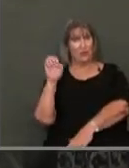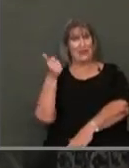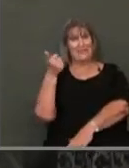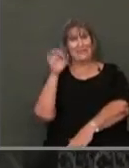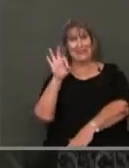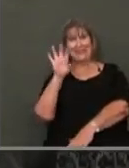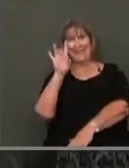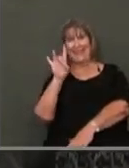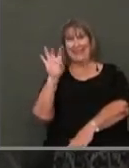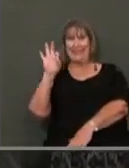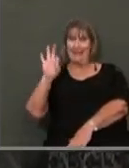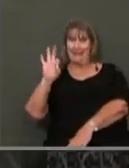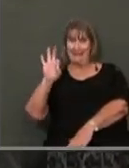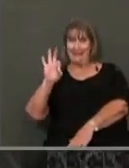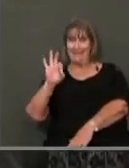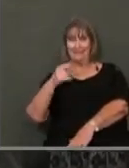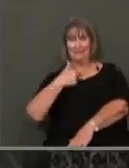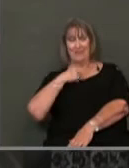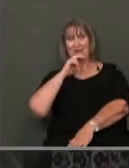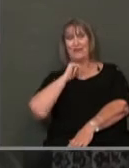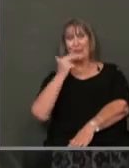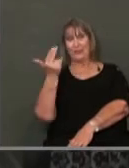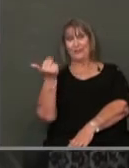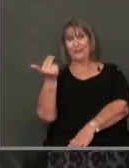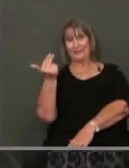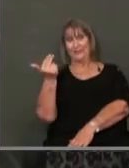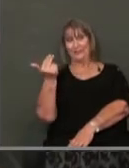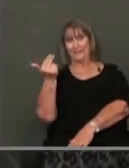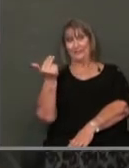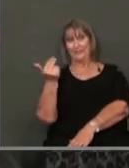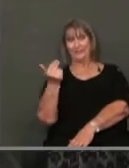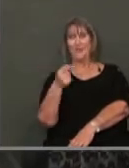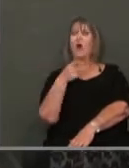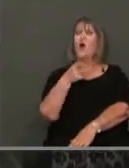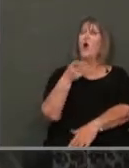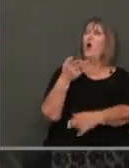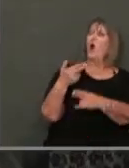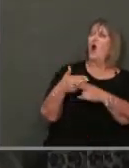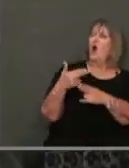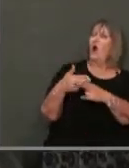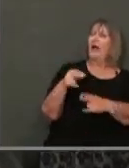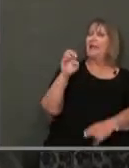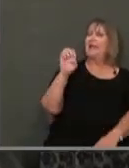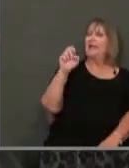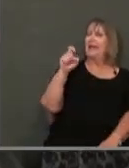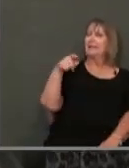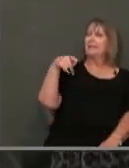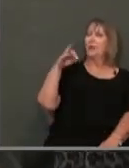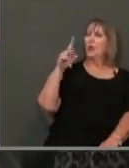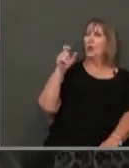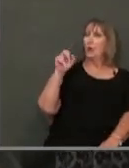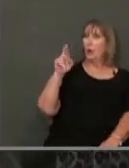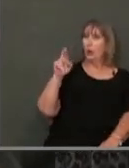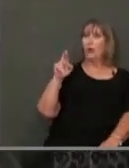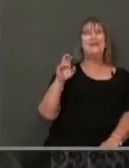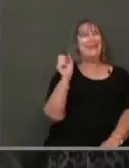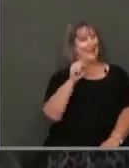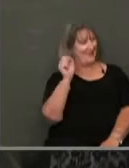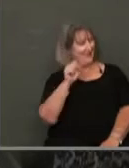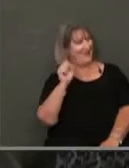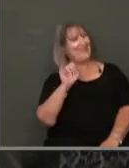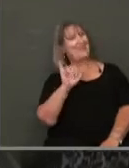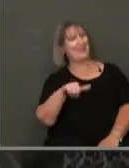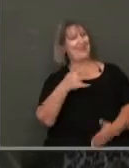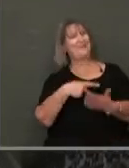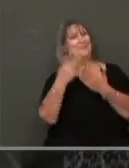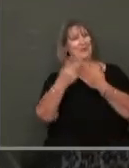1989 when I was 13 years old. The Explorer program? The Explorer program, exactly. I've been there long enough